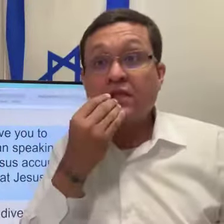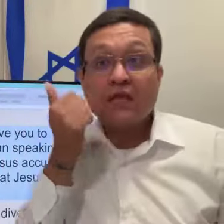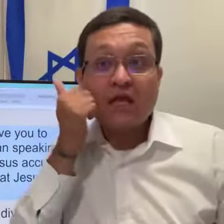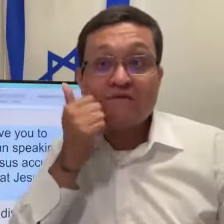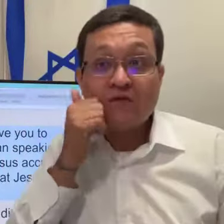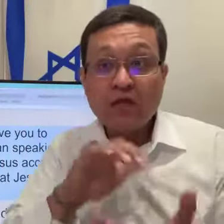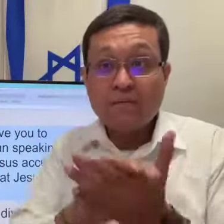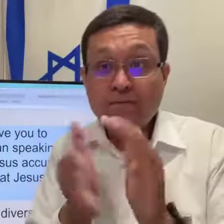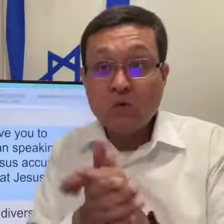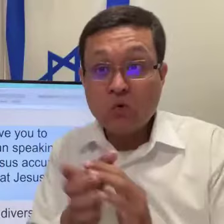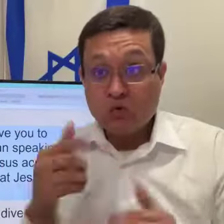That's us too.